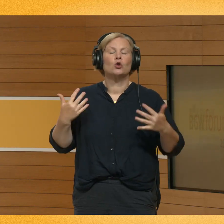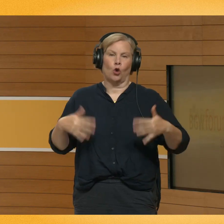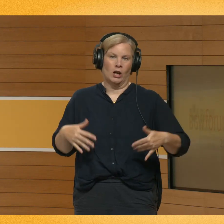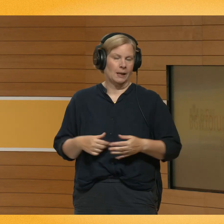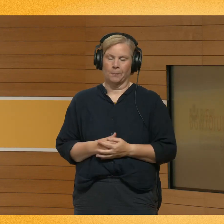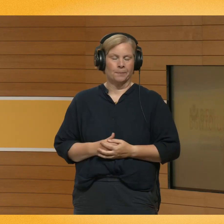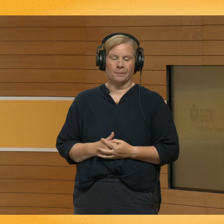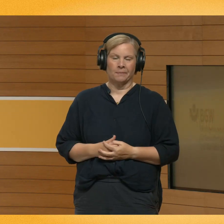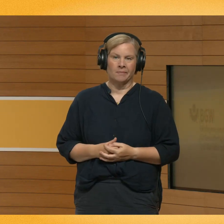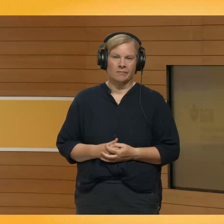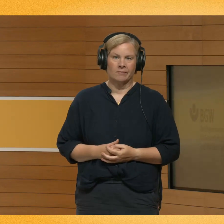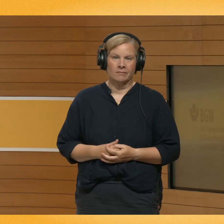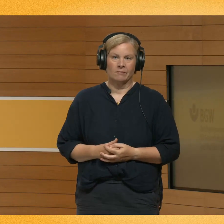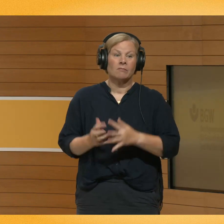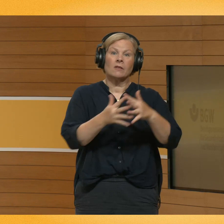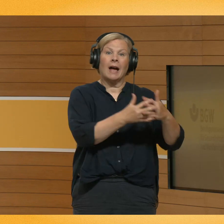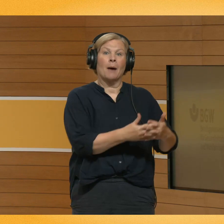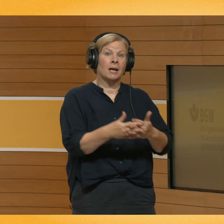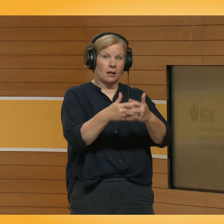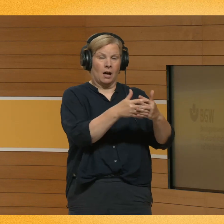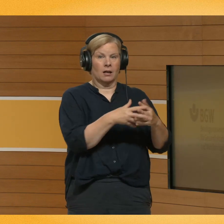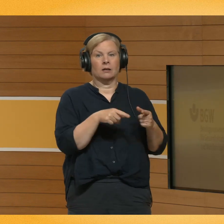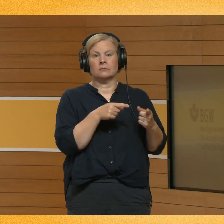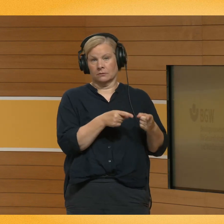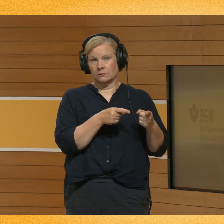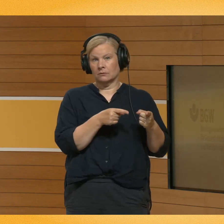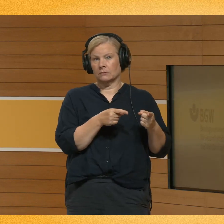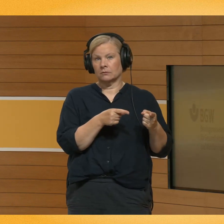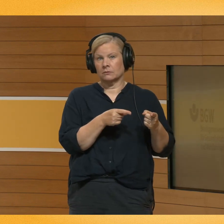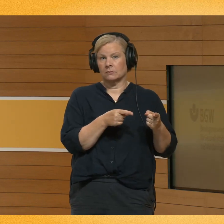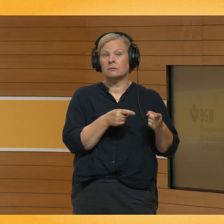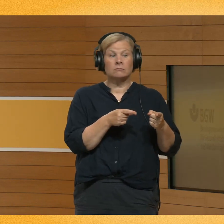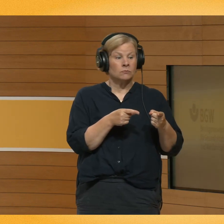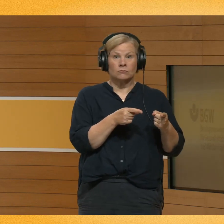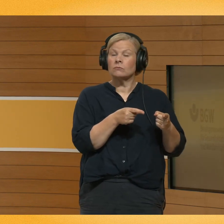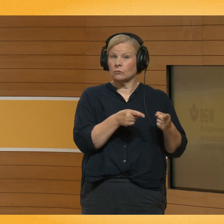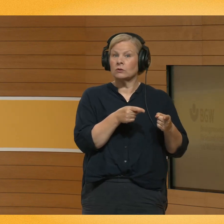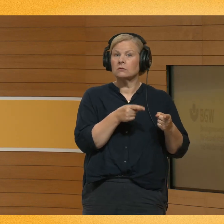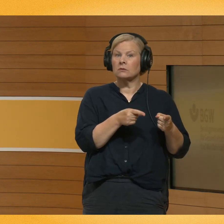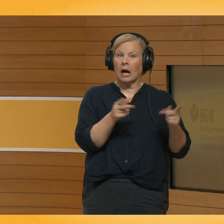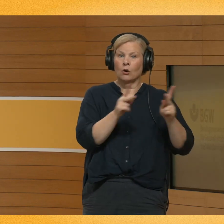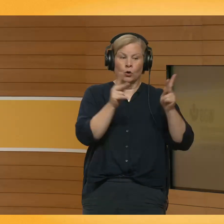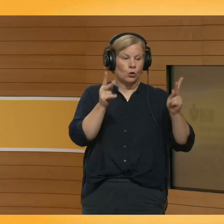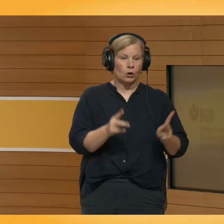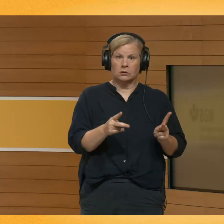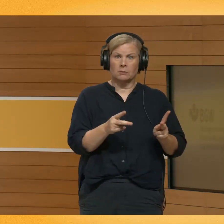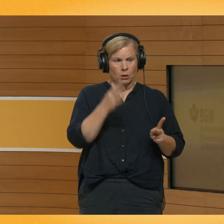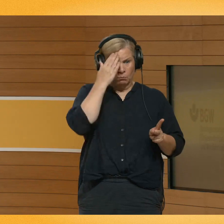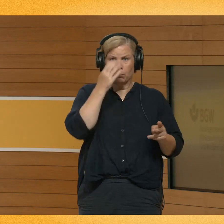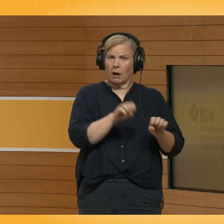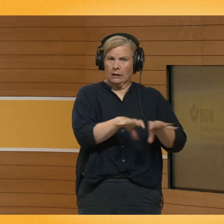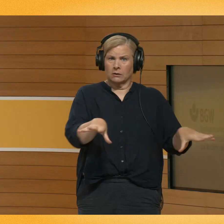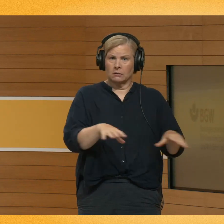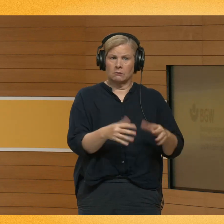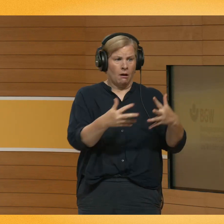it is very prestigious, and it is known throughout America and Middle Eastern,